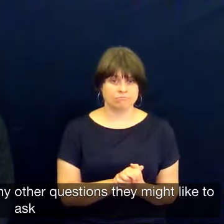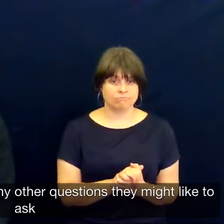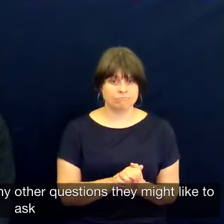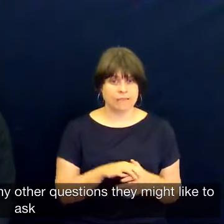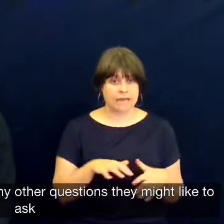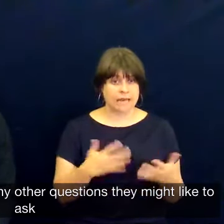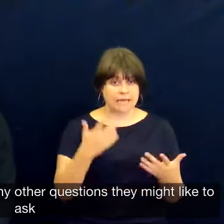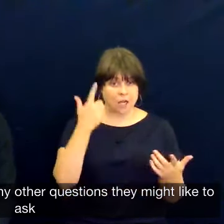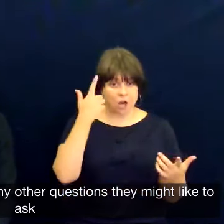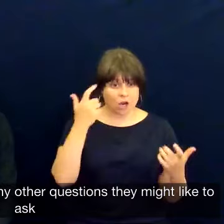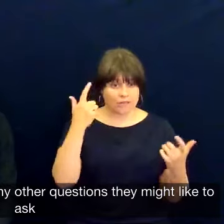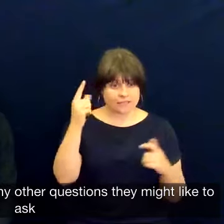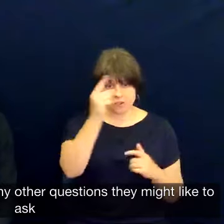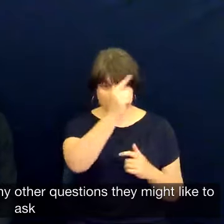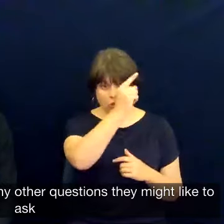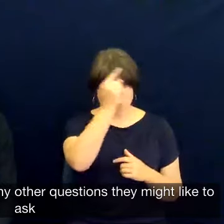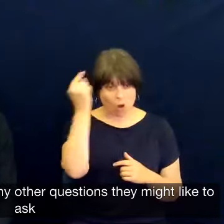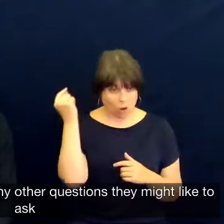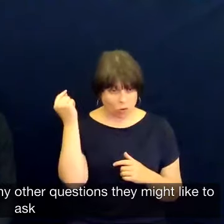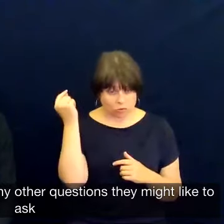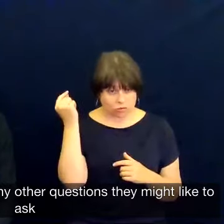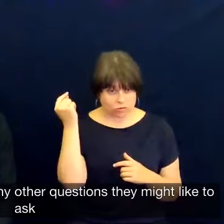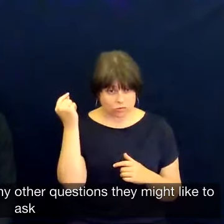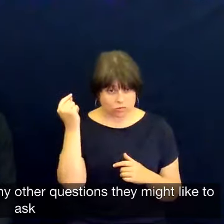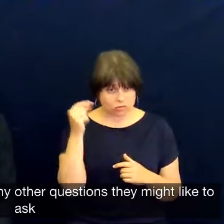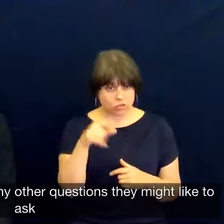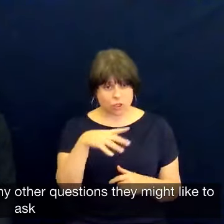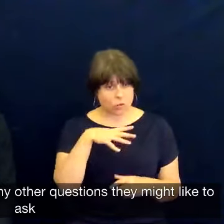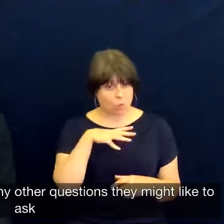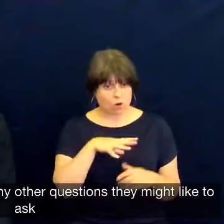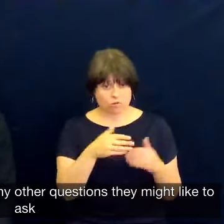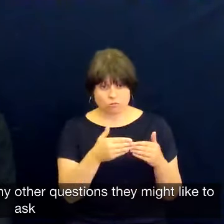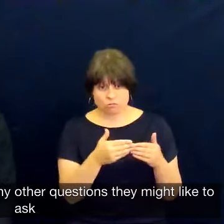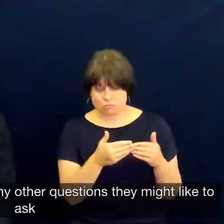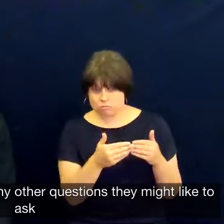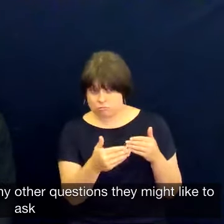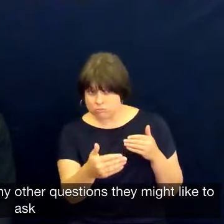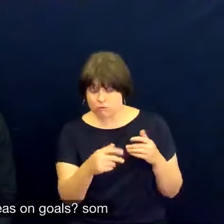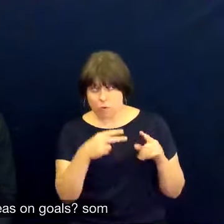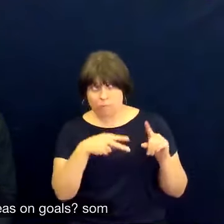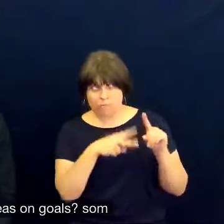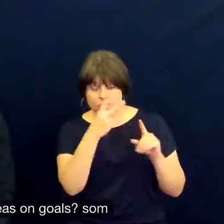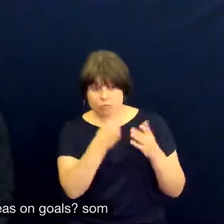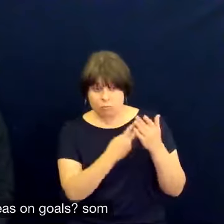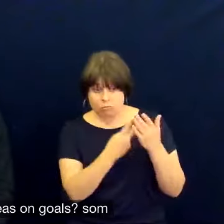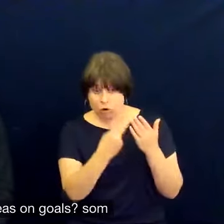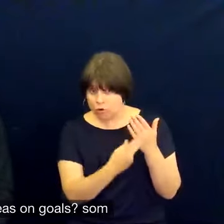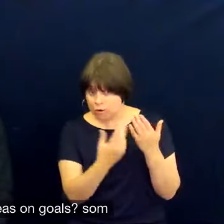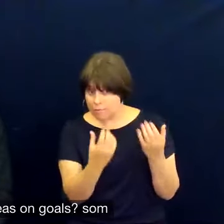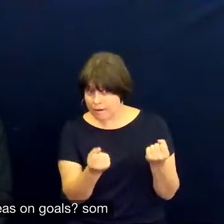Any ideas and goals on what you might like to do for your mentoring program?